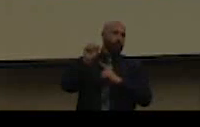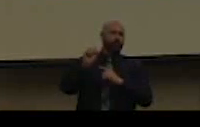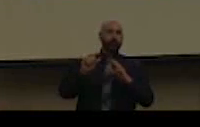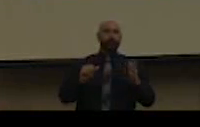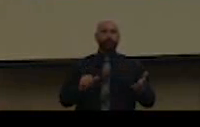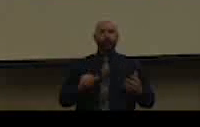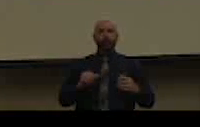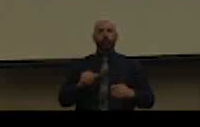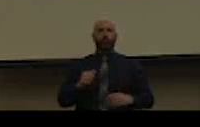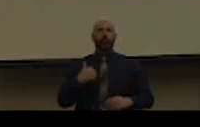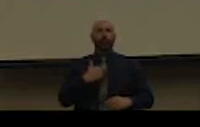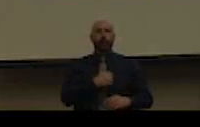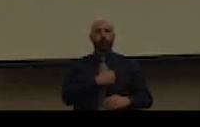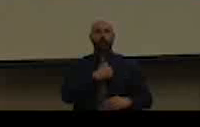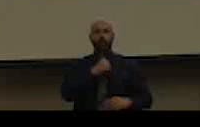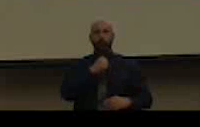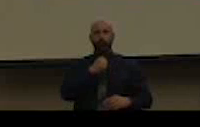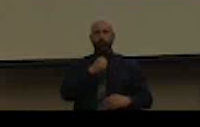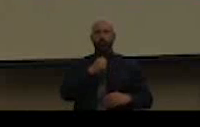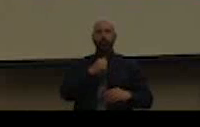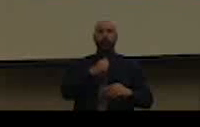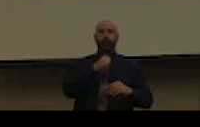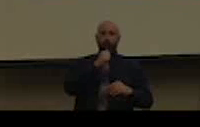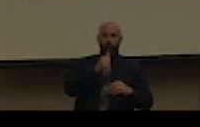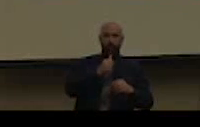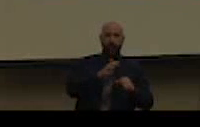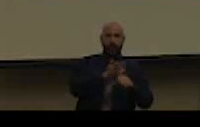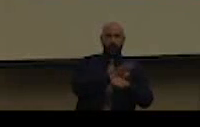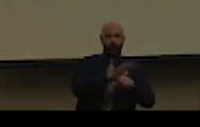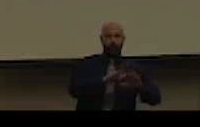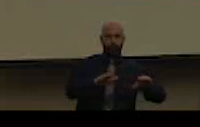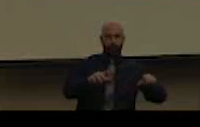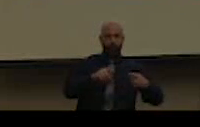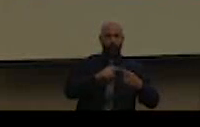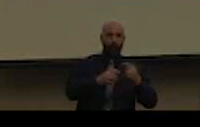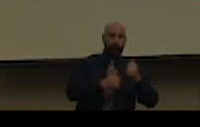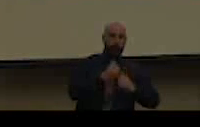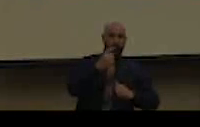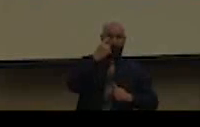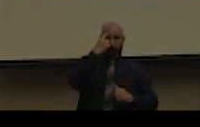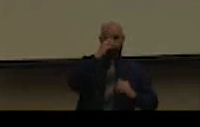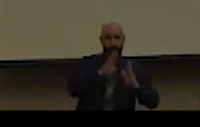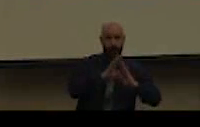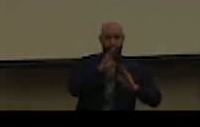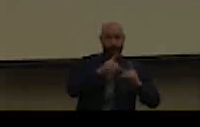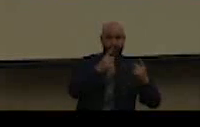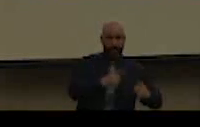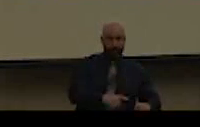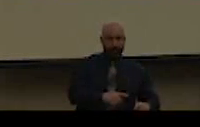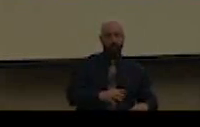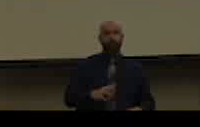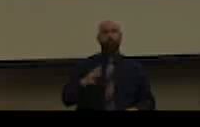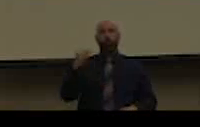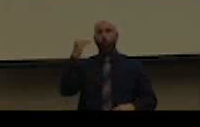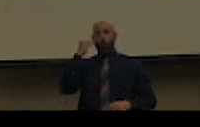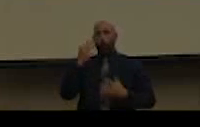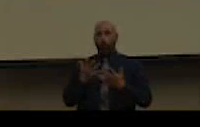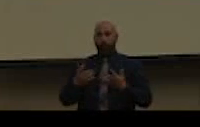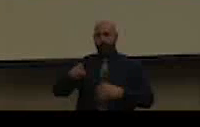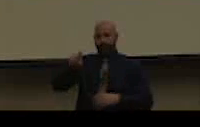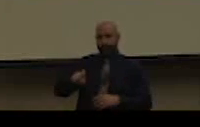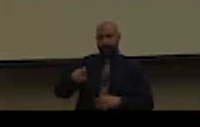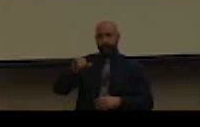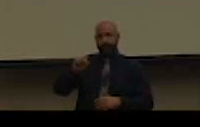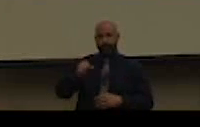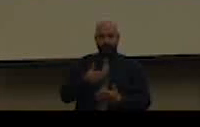is occurring. So knowing what the need is from a financial perspective, as well as you know, an approximate number of